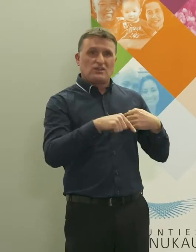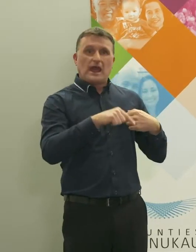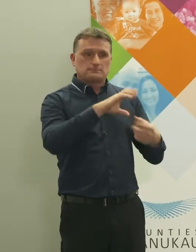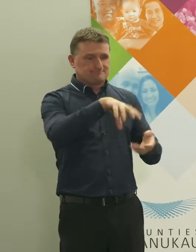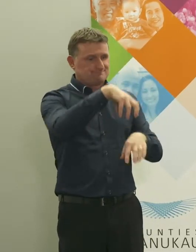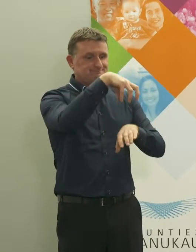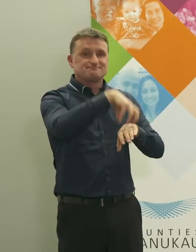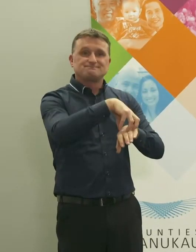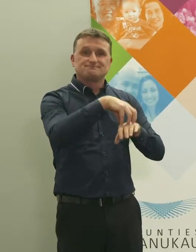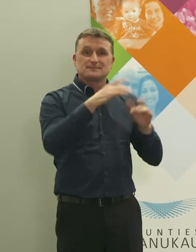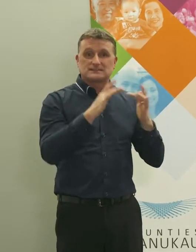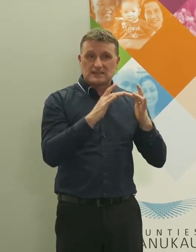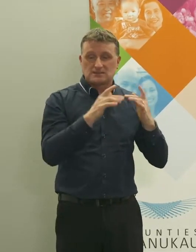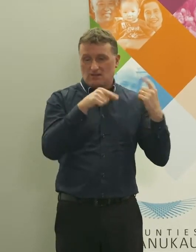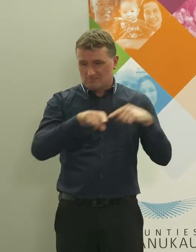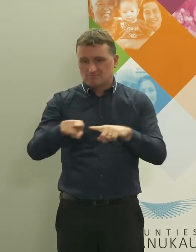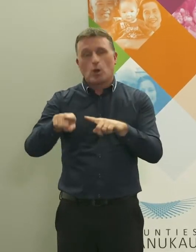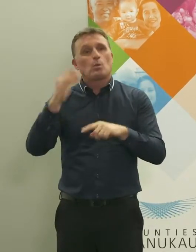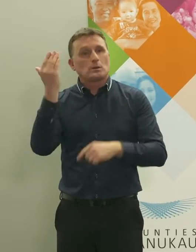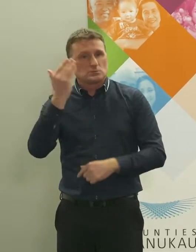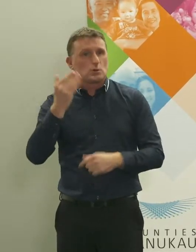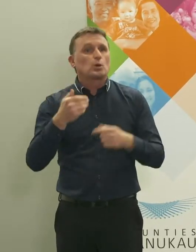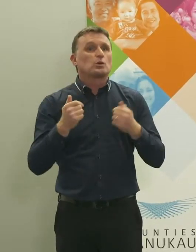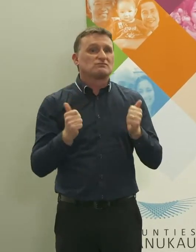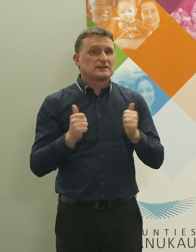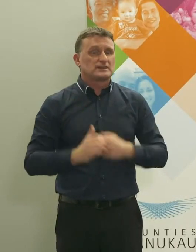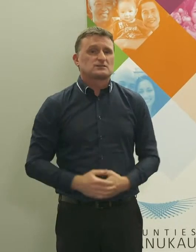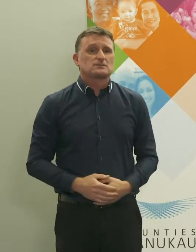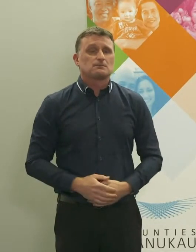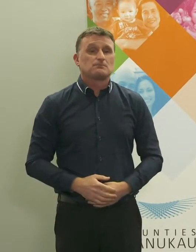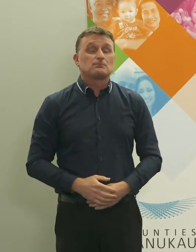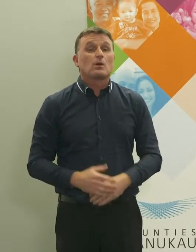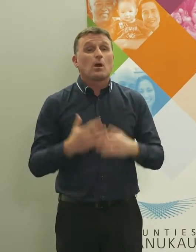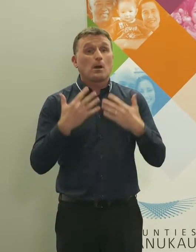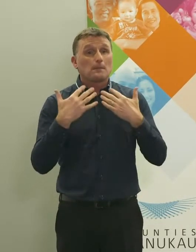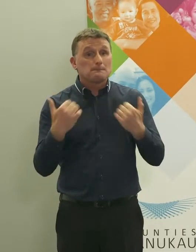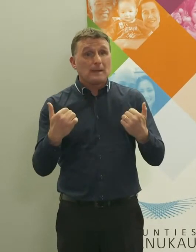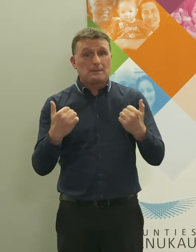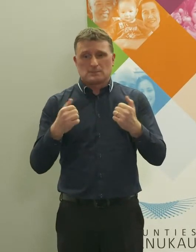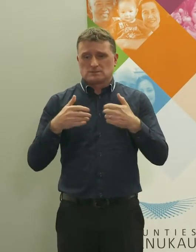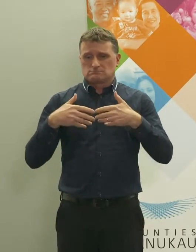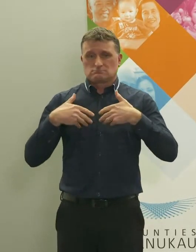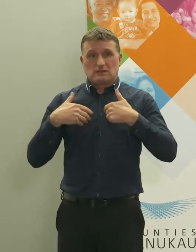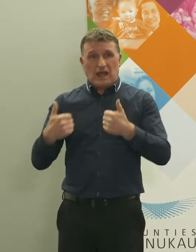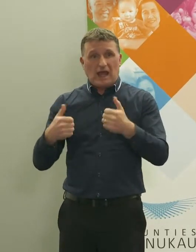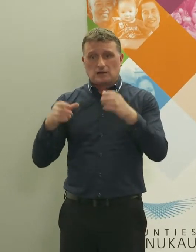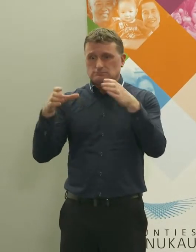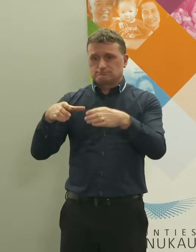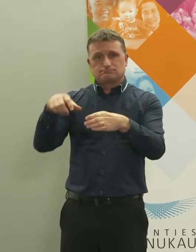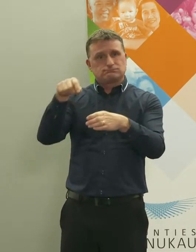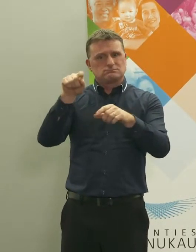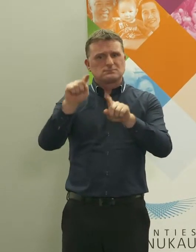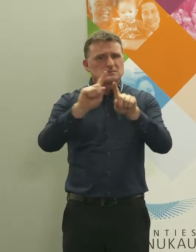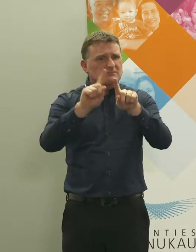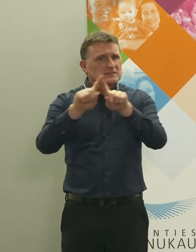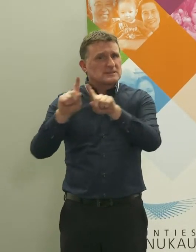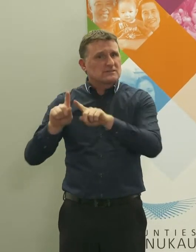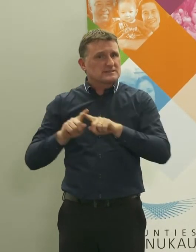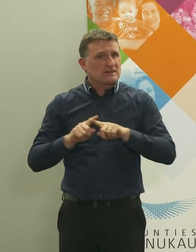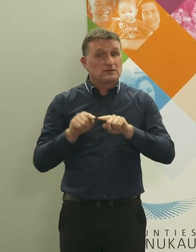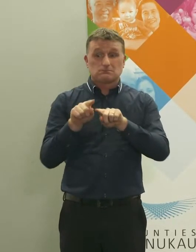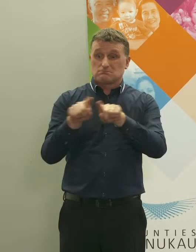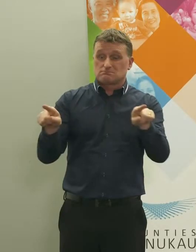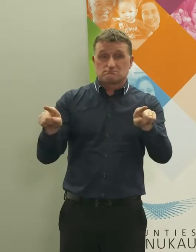centre. Public health units from around the country also have supported ARF's response by undertaking